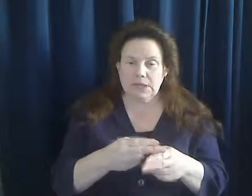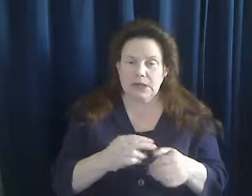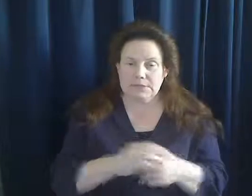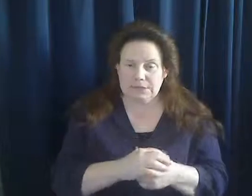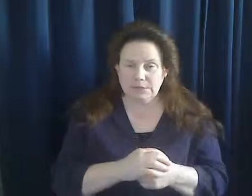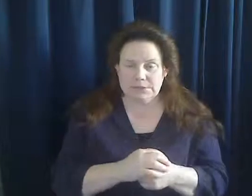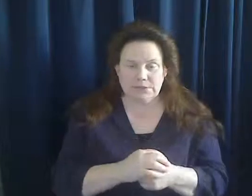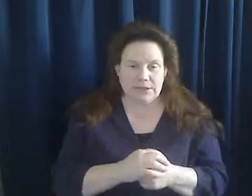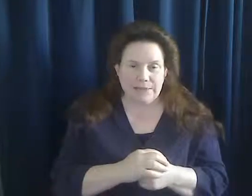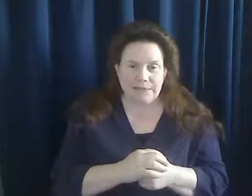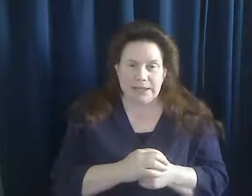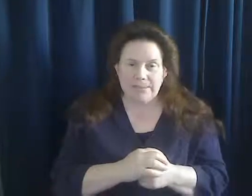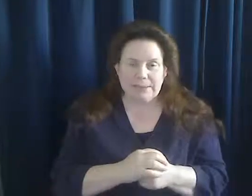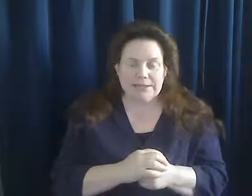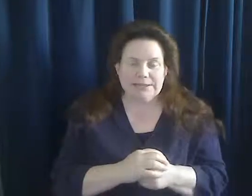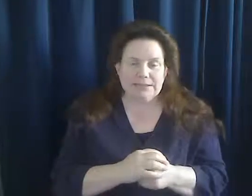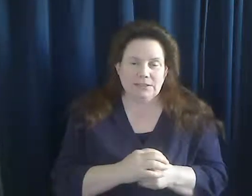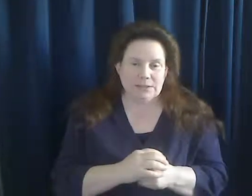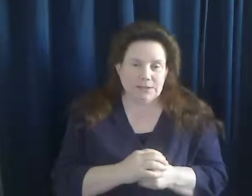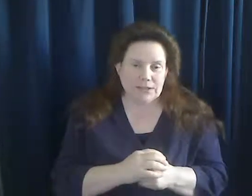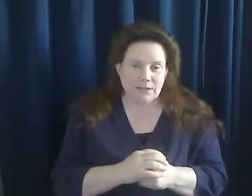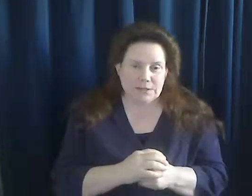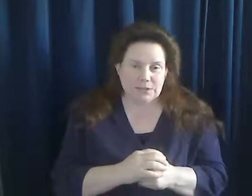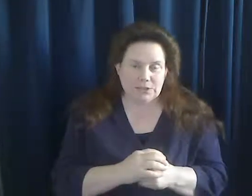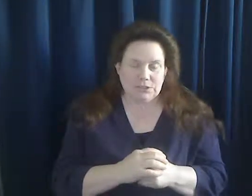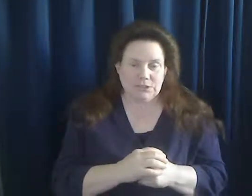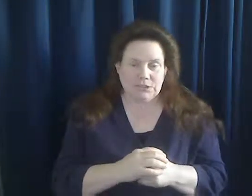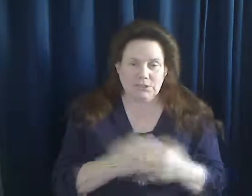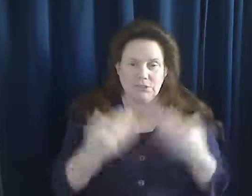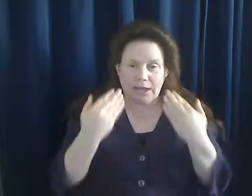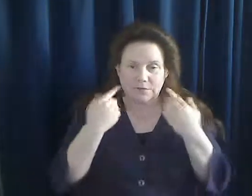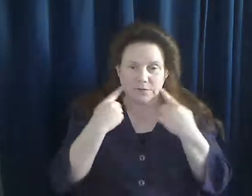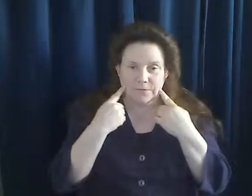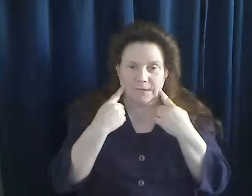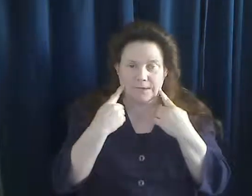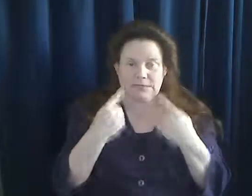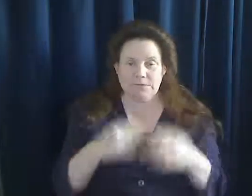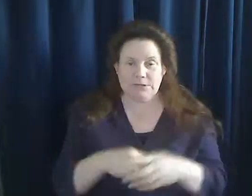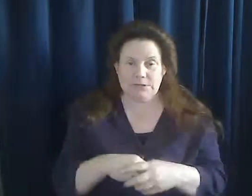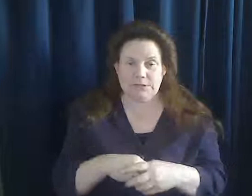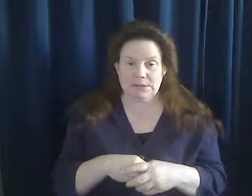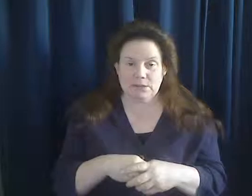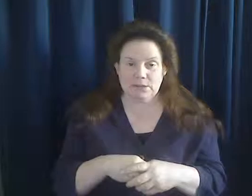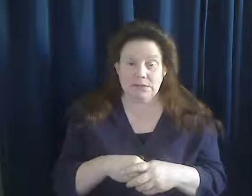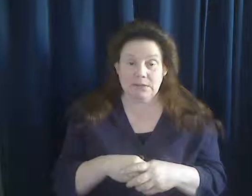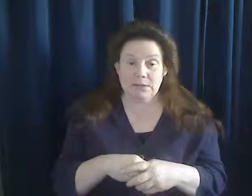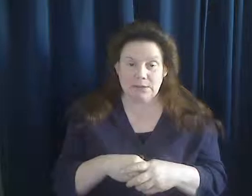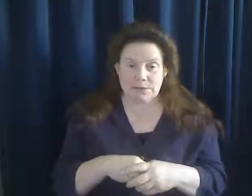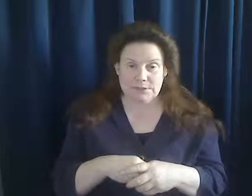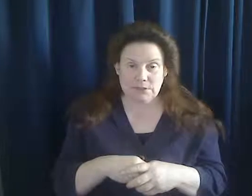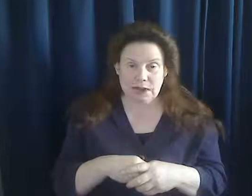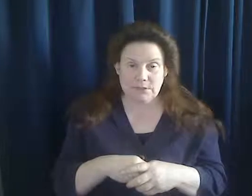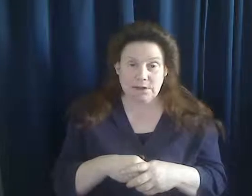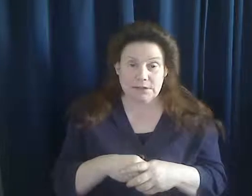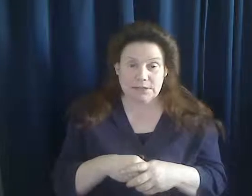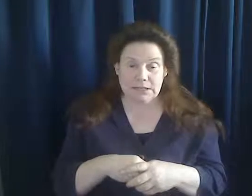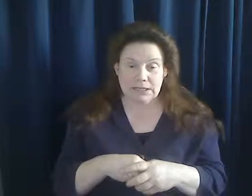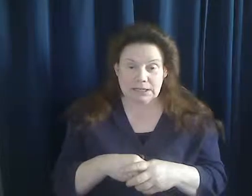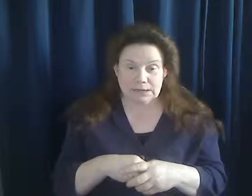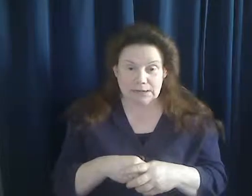I signed what's your name, but it didn't look like a question. You need to have your face express that it's a question. Raising your eyebrows, leaning